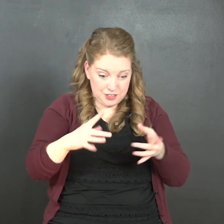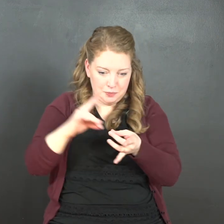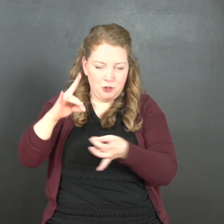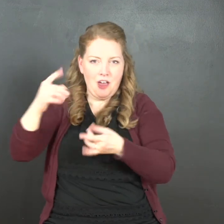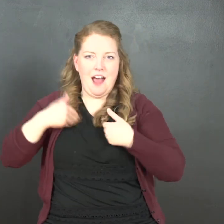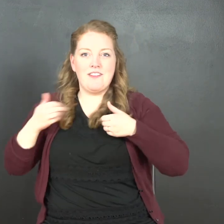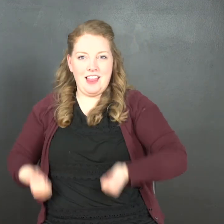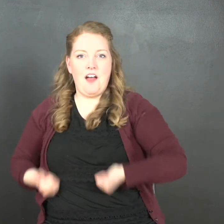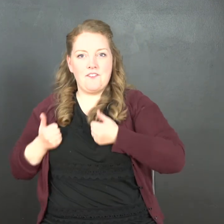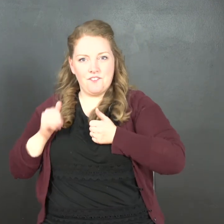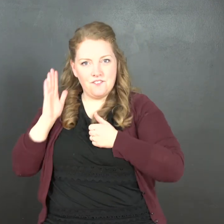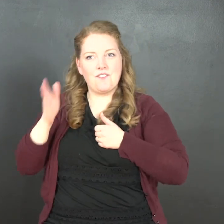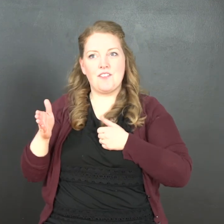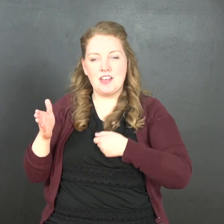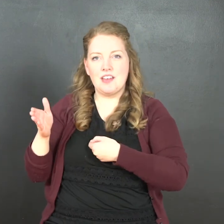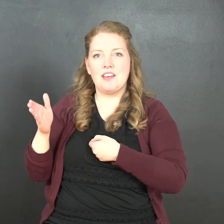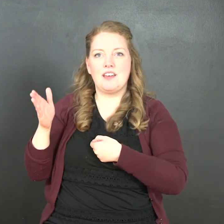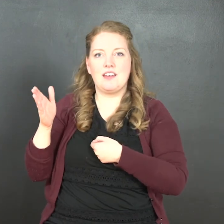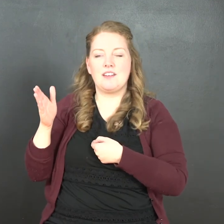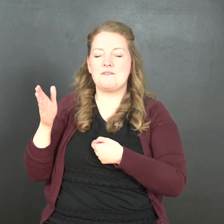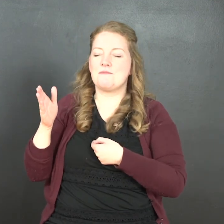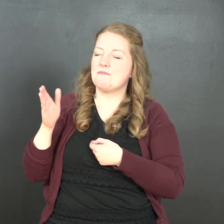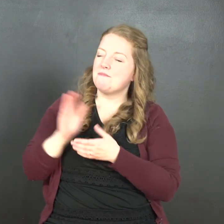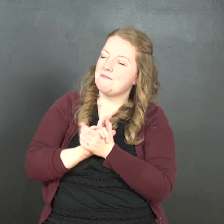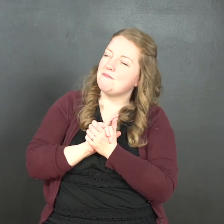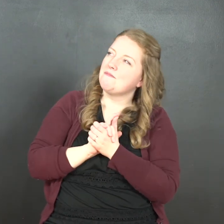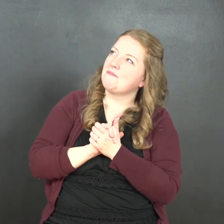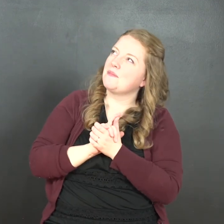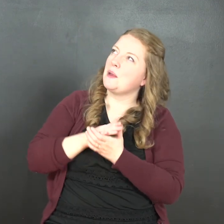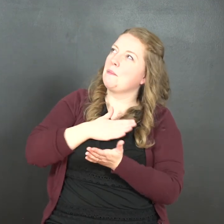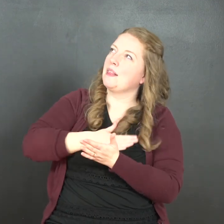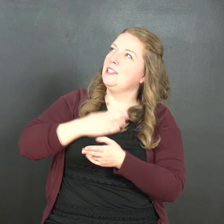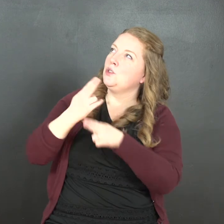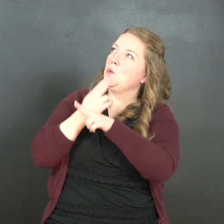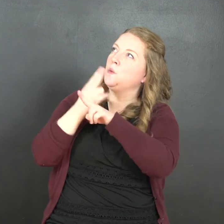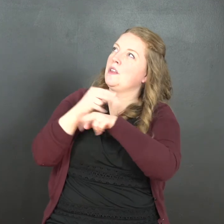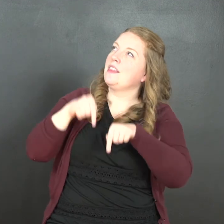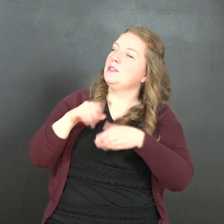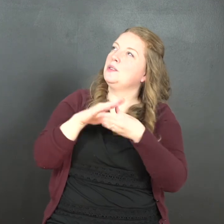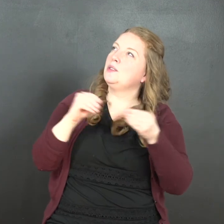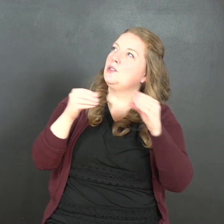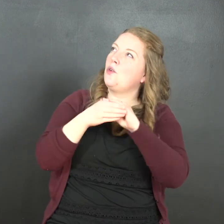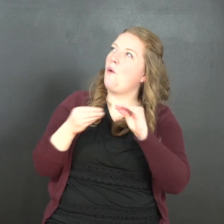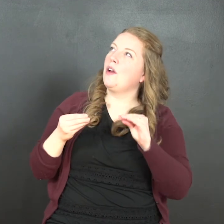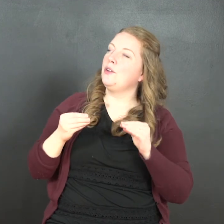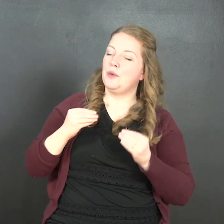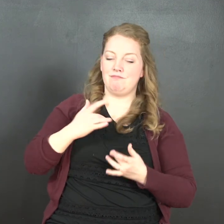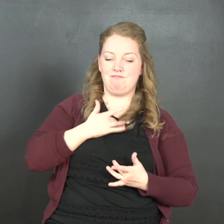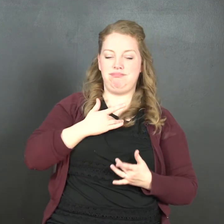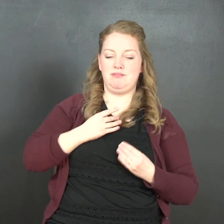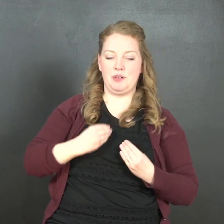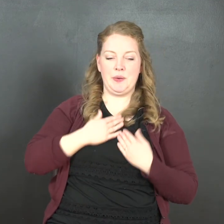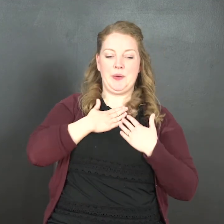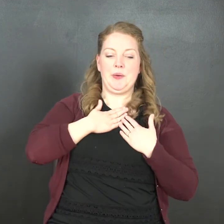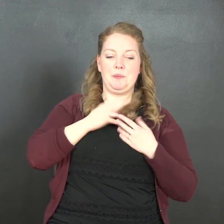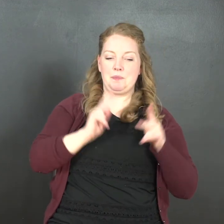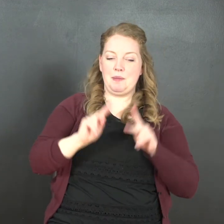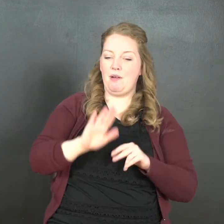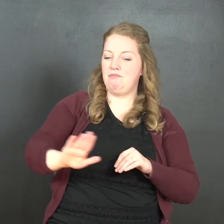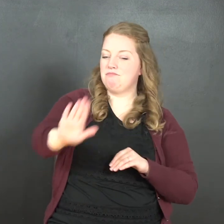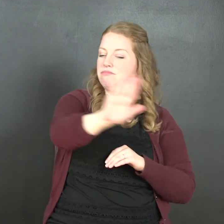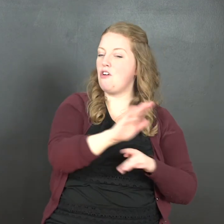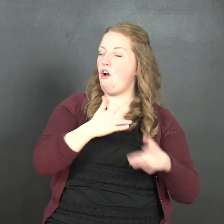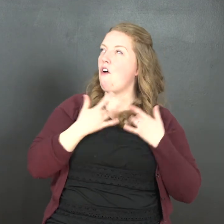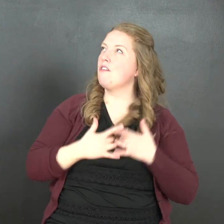would use it to work in the hearts of people today. And for those that may have never trusted you, I pray that this would be the day that they acknowledge you. We read